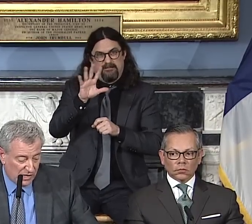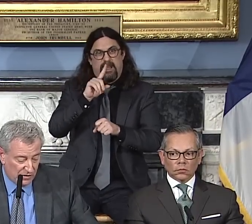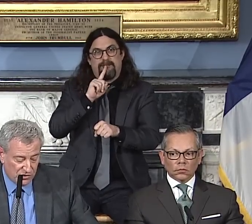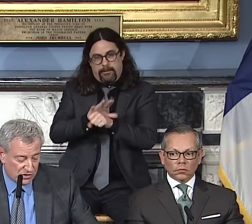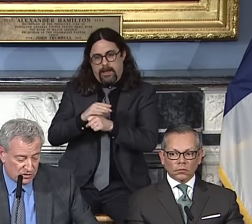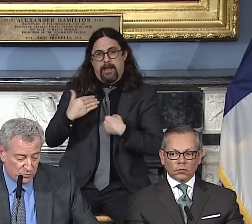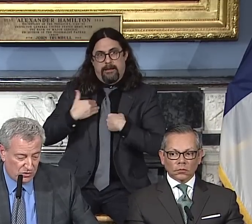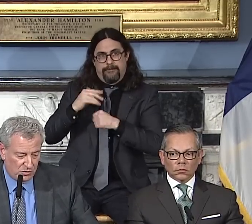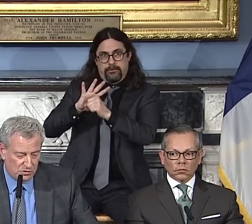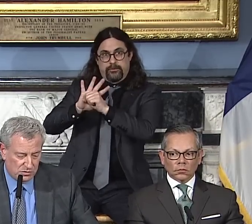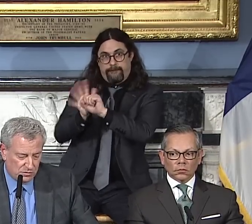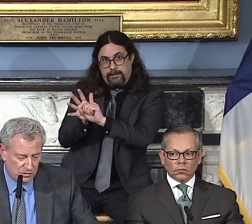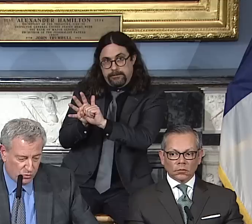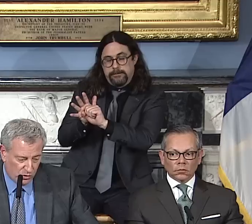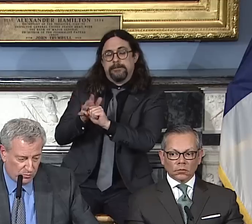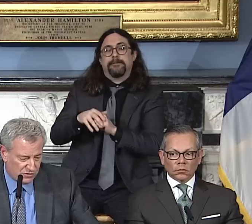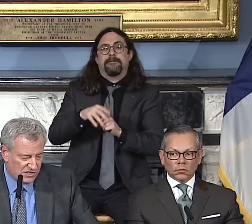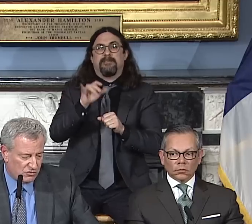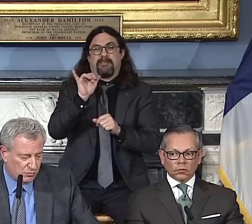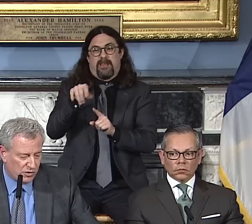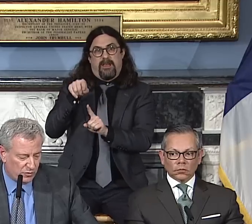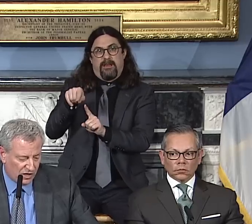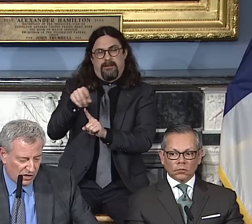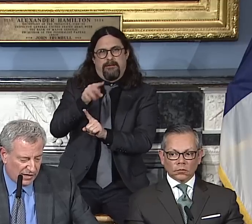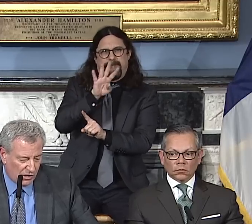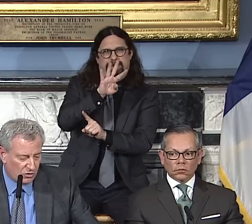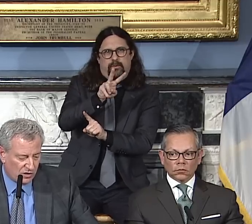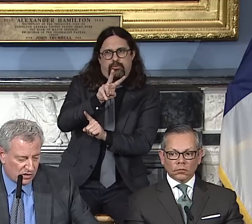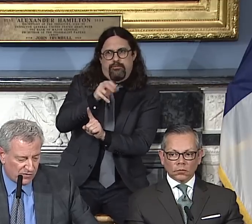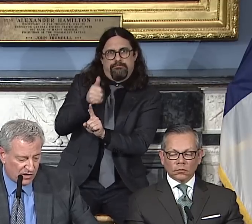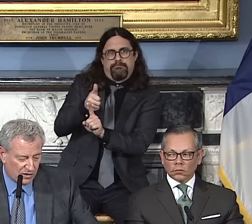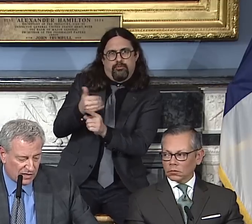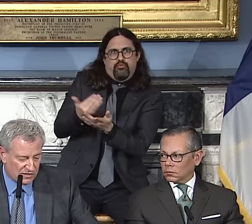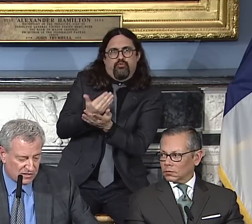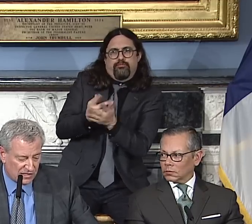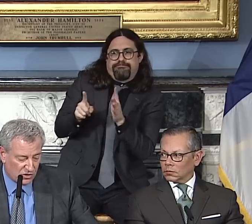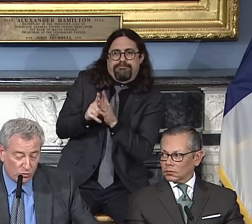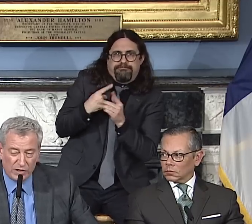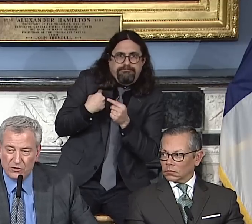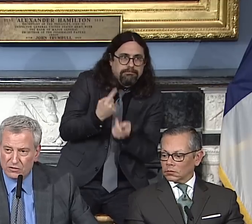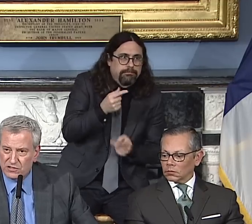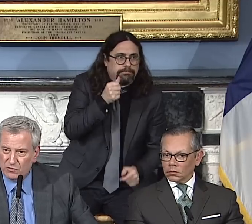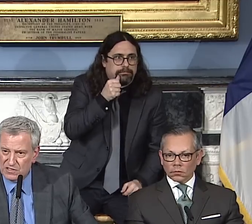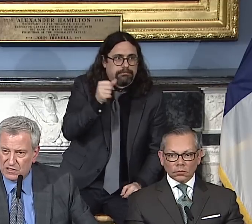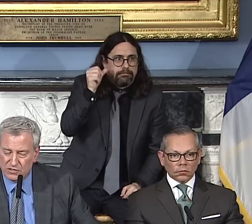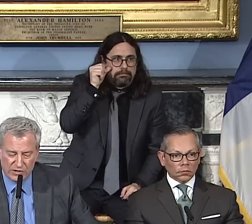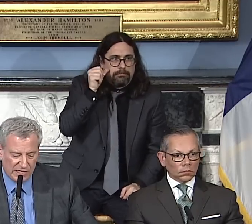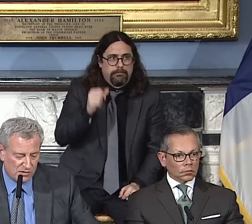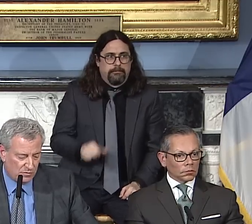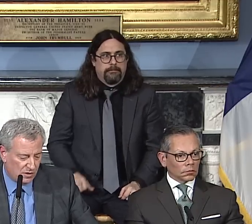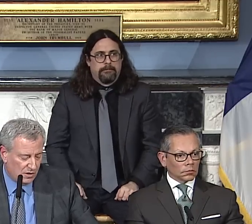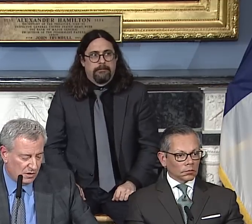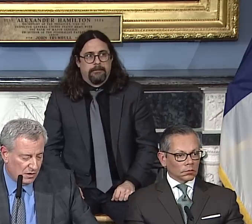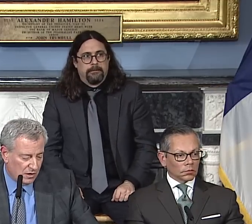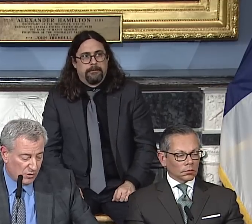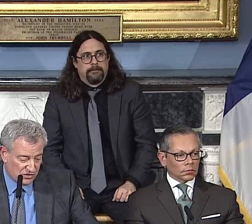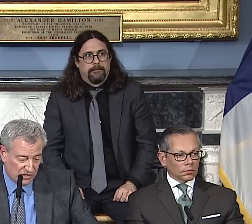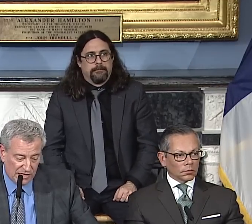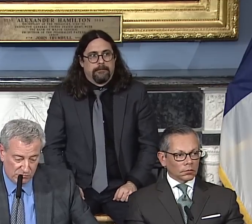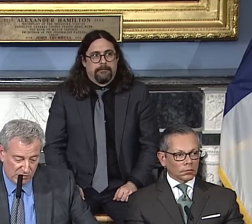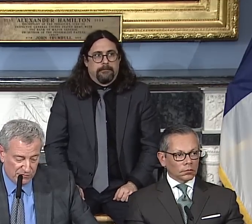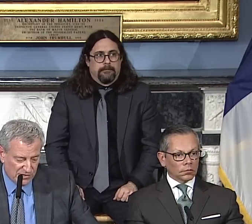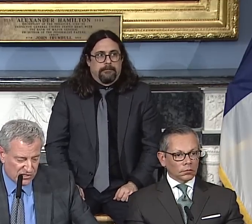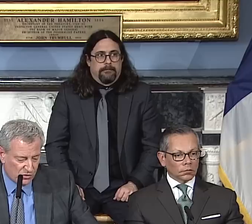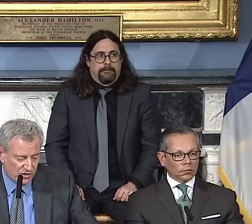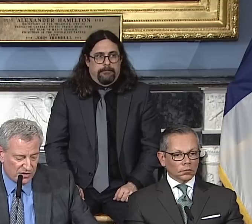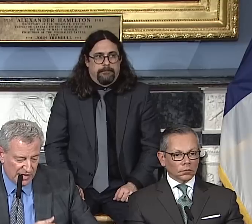We do have just a small, important procedural point. We are now going to define our cases as only New York City residents. So we had some questioning